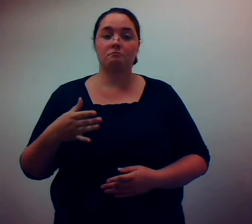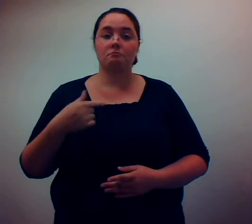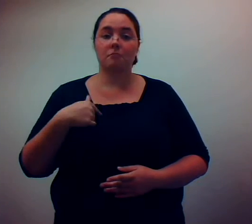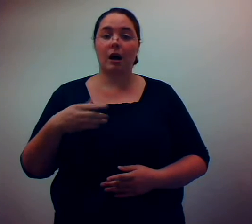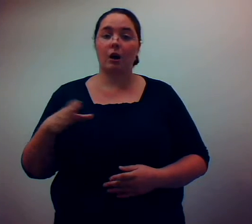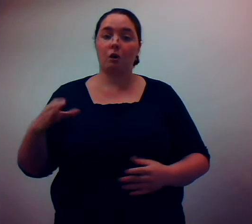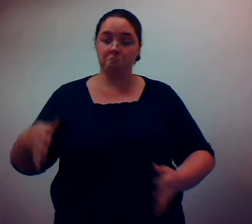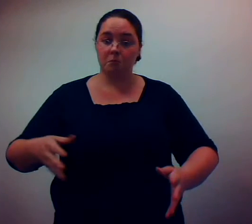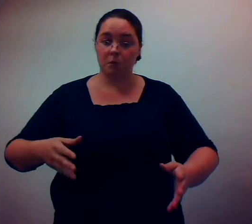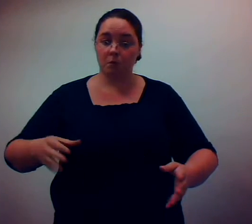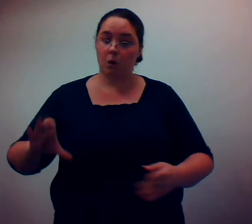still have today.